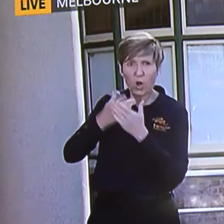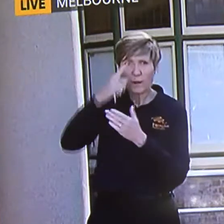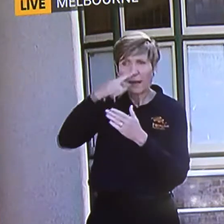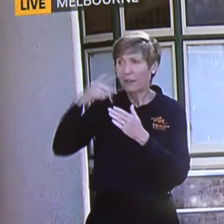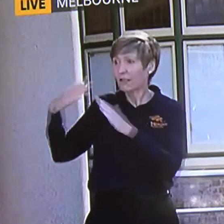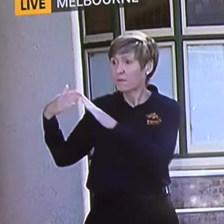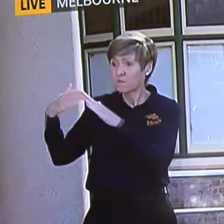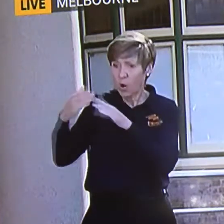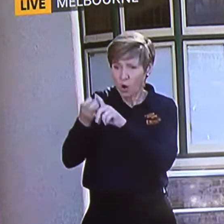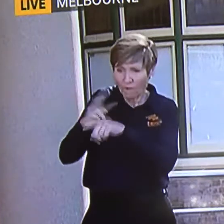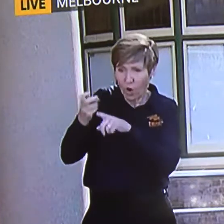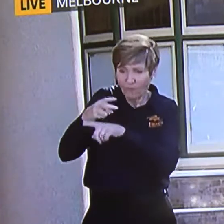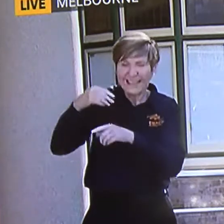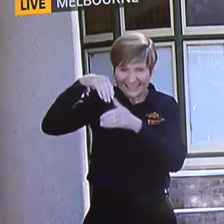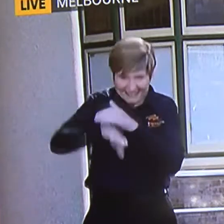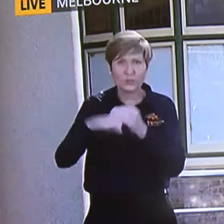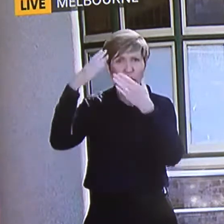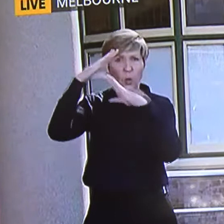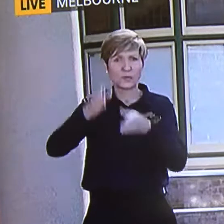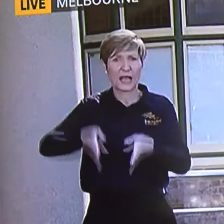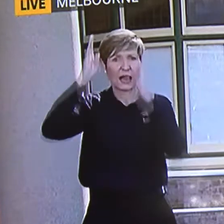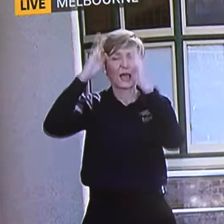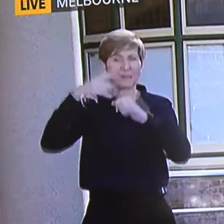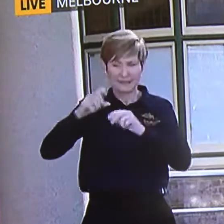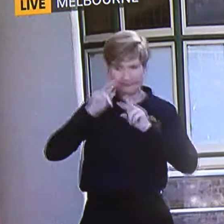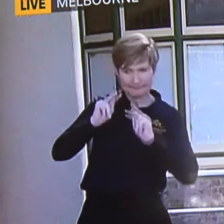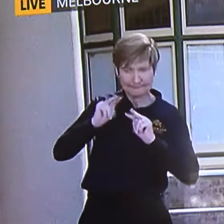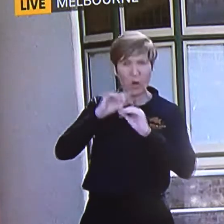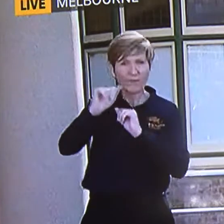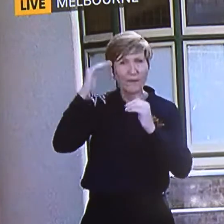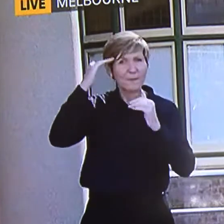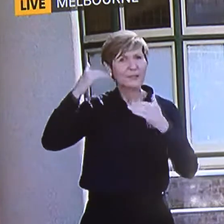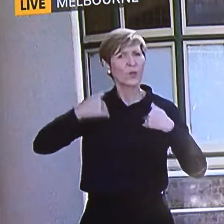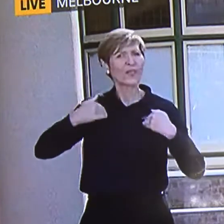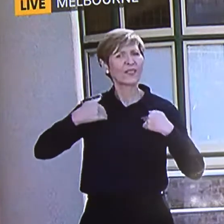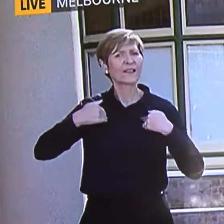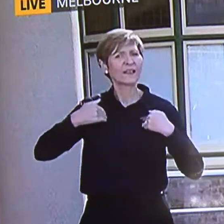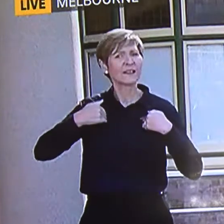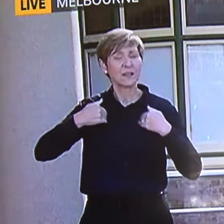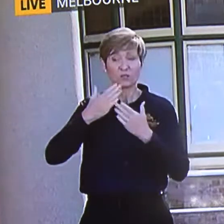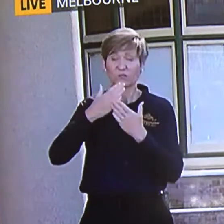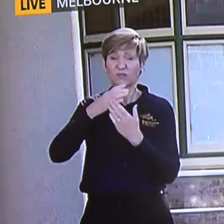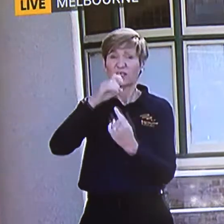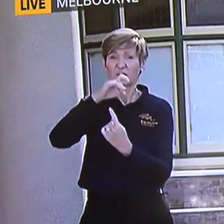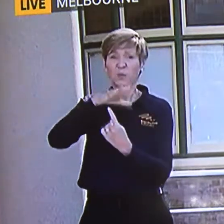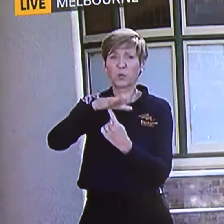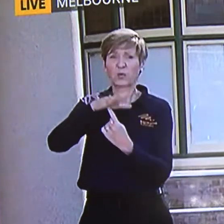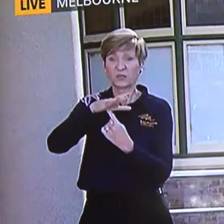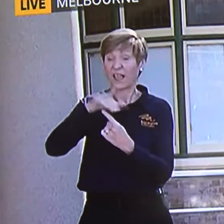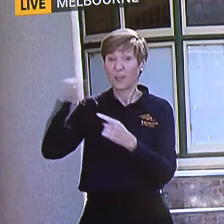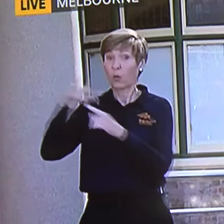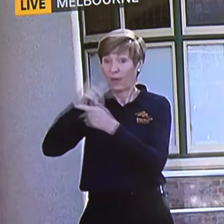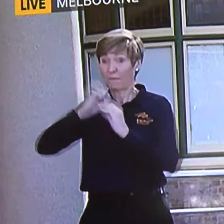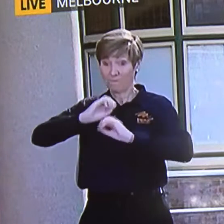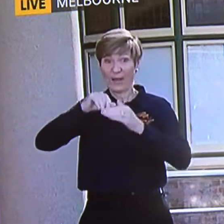passengers. Quarantine has been an essential part of bringing down the rate of transmission. Over